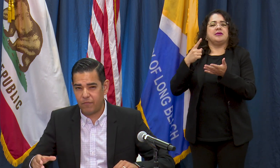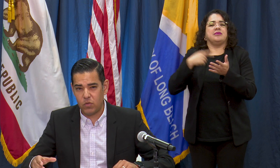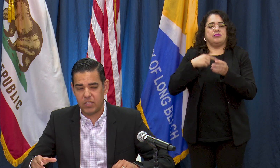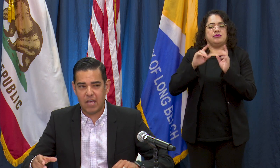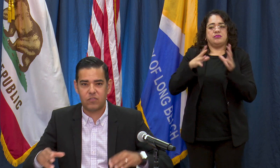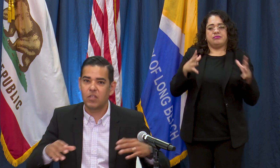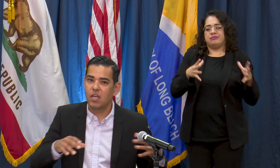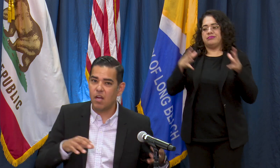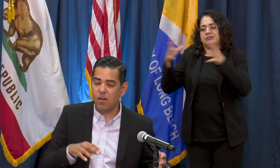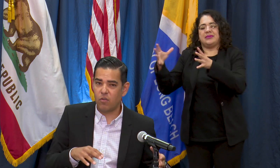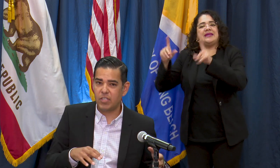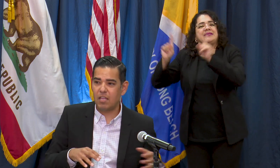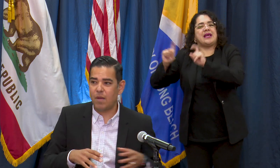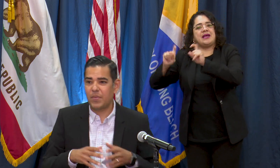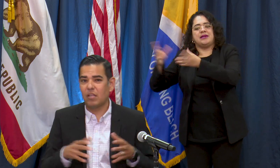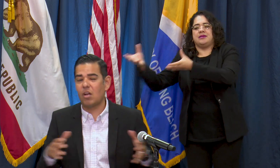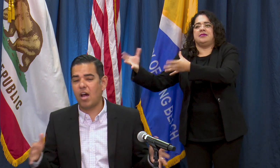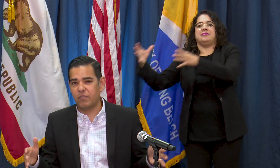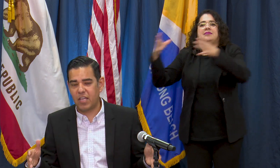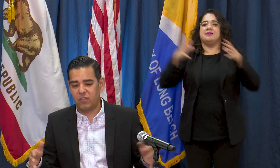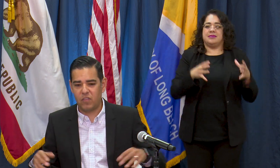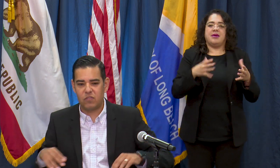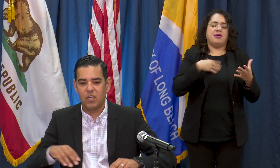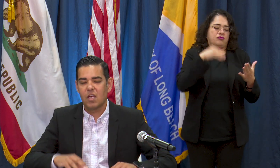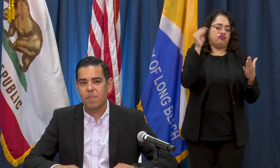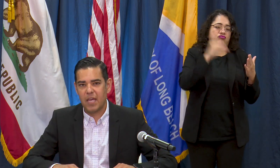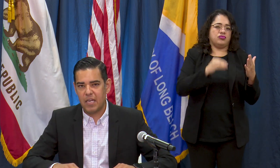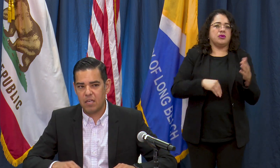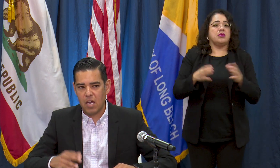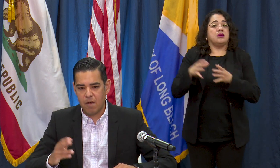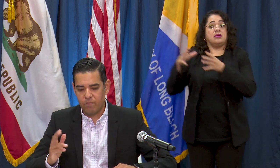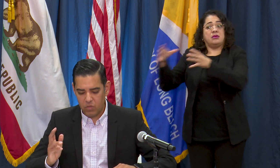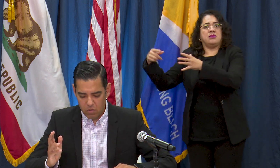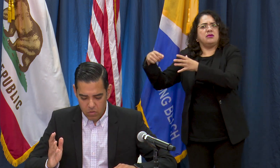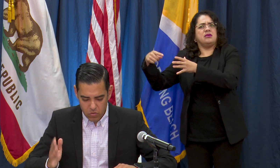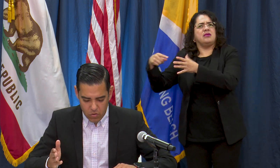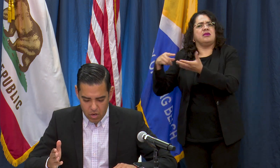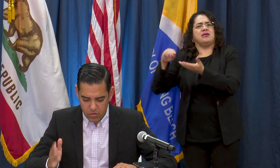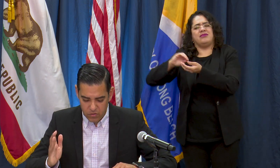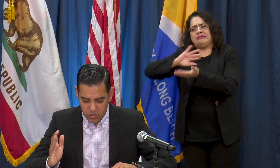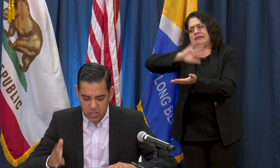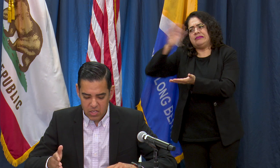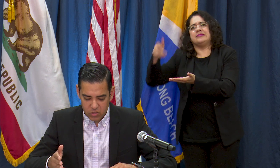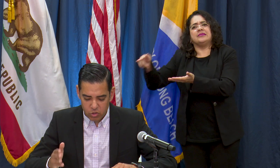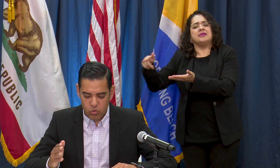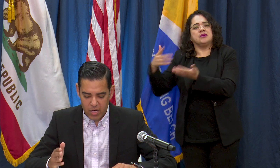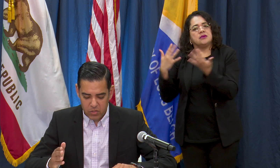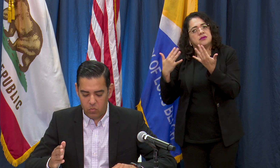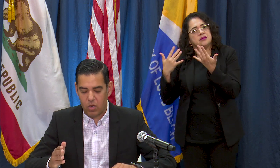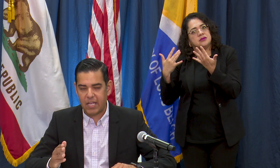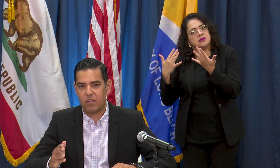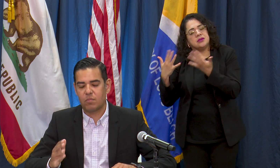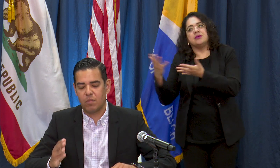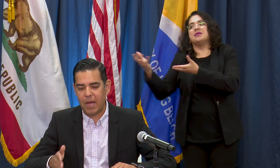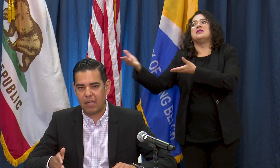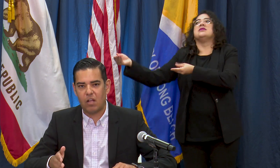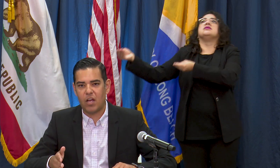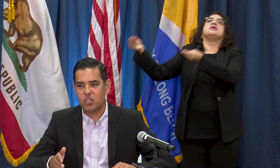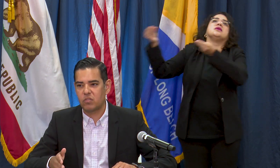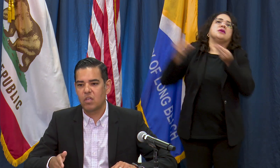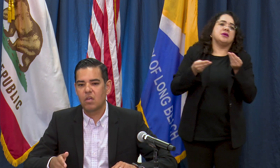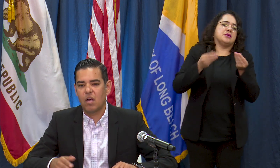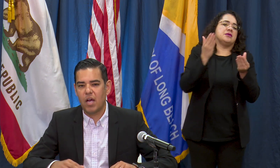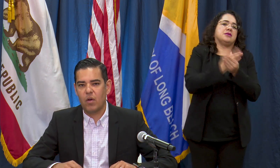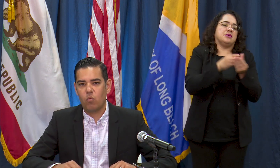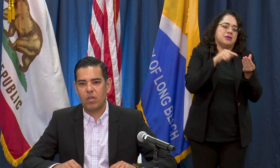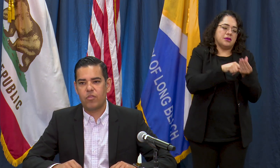be very few tests, another day there might be a lot of cases. And the city is still trying to work out some of the